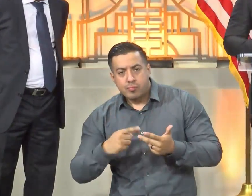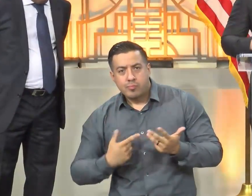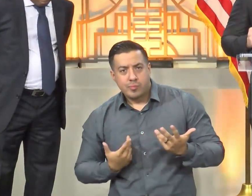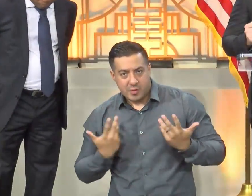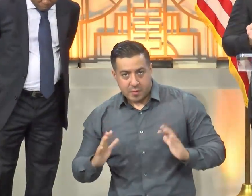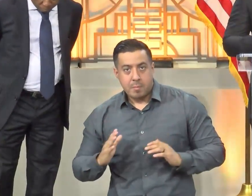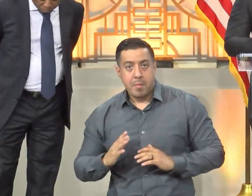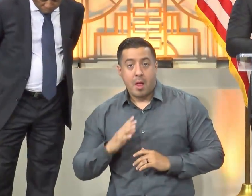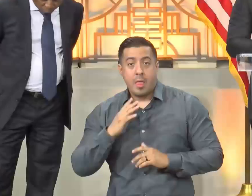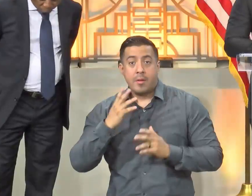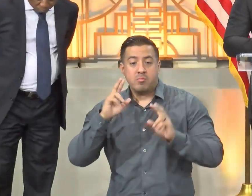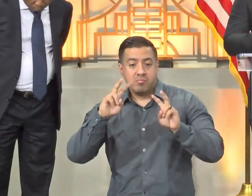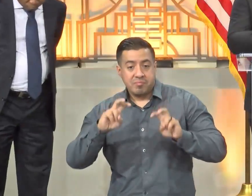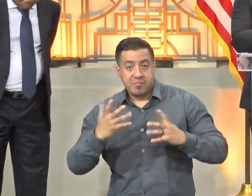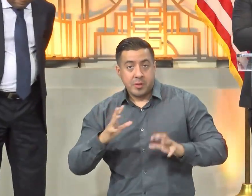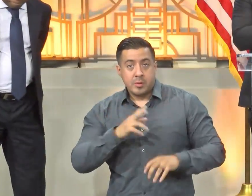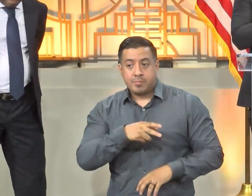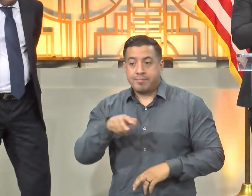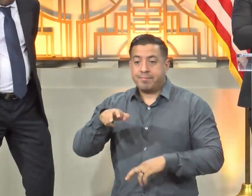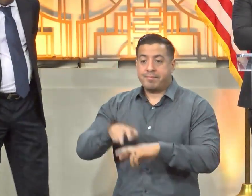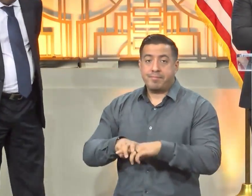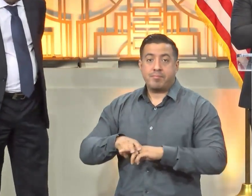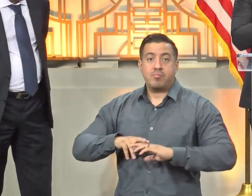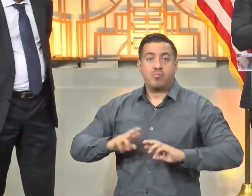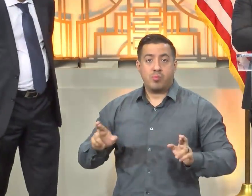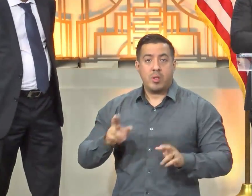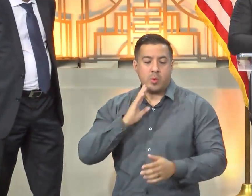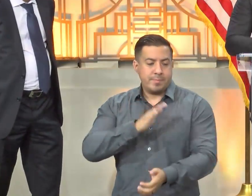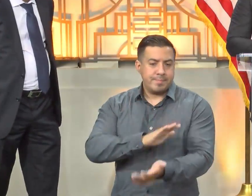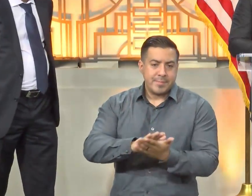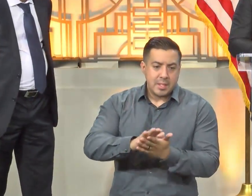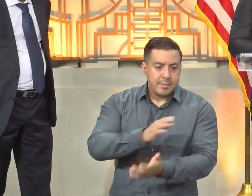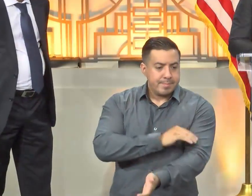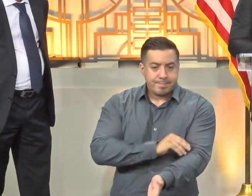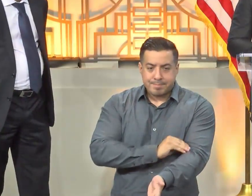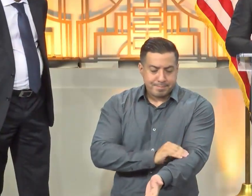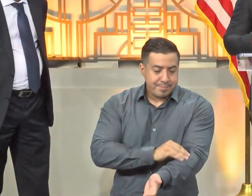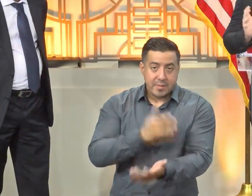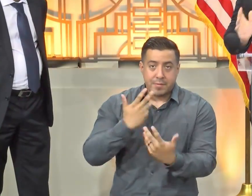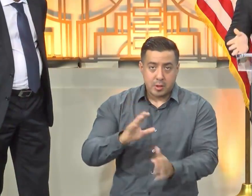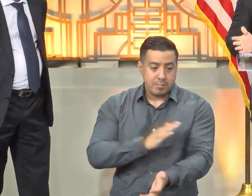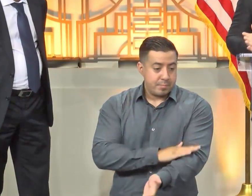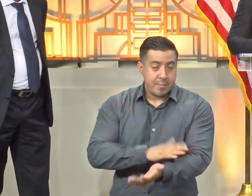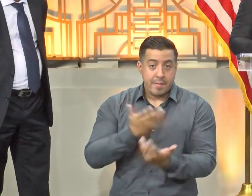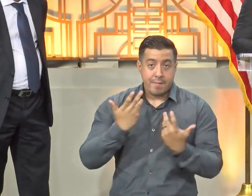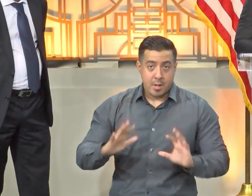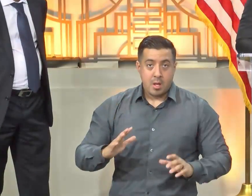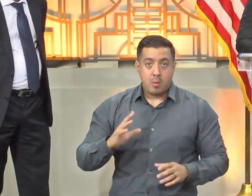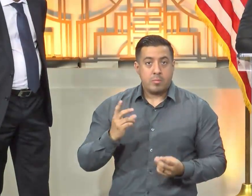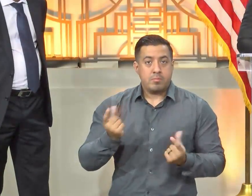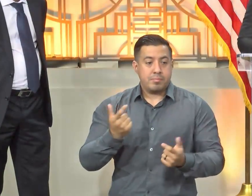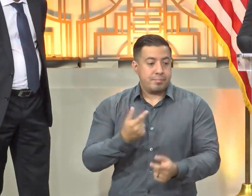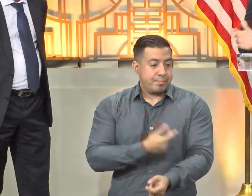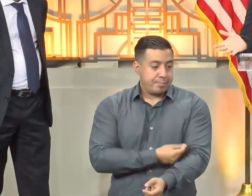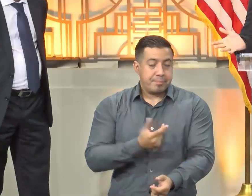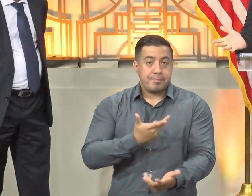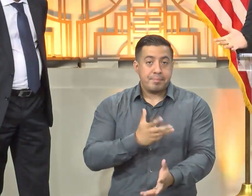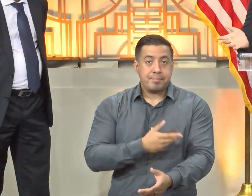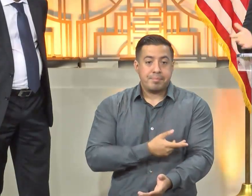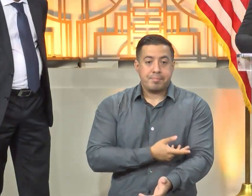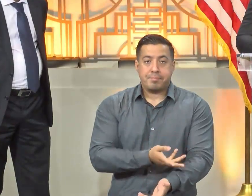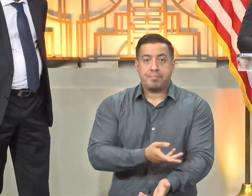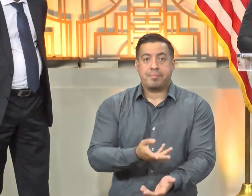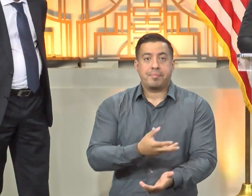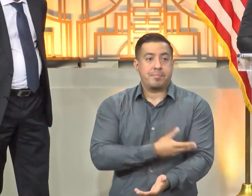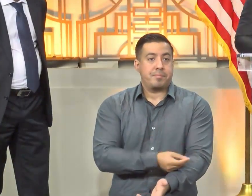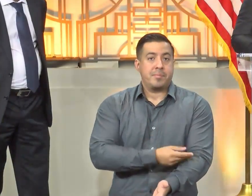exam, and then you get put in the chair, you get sanitized and sterilized on the donation site, and just a quick stick, and you are saving